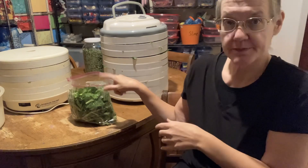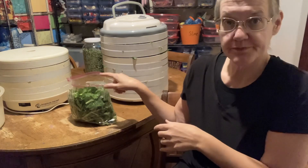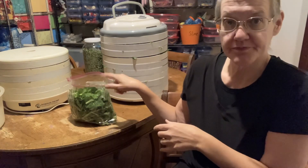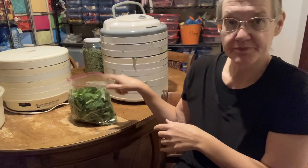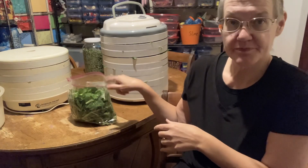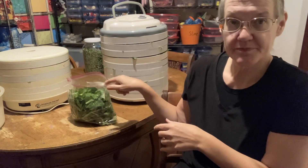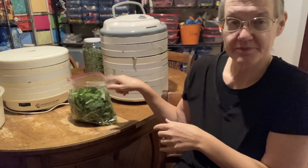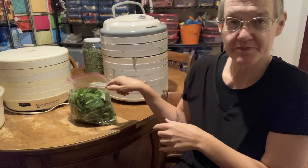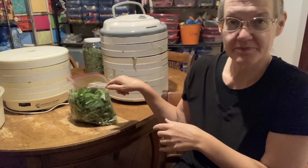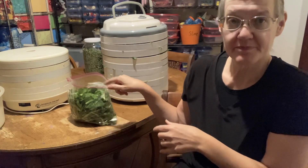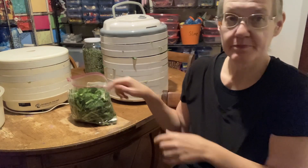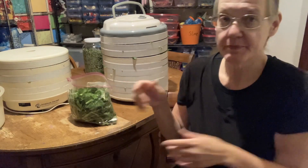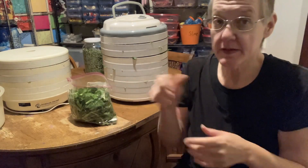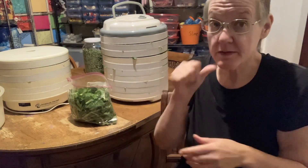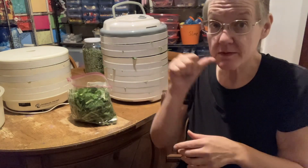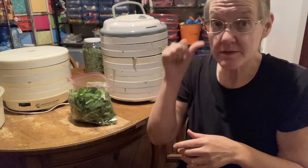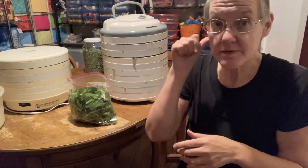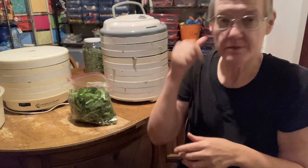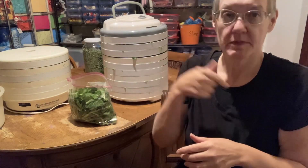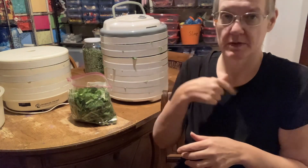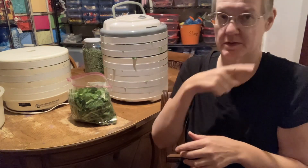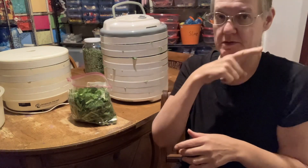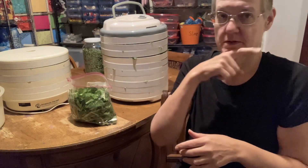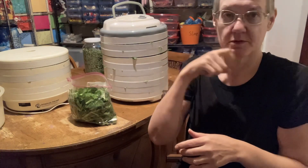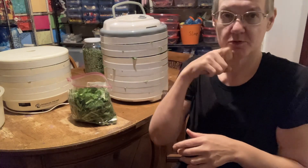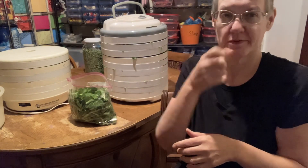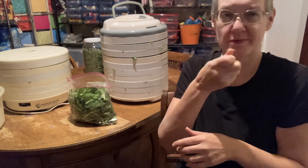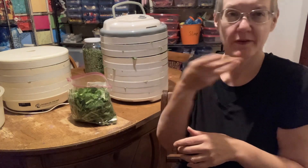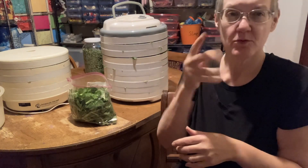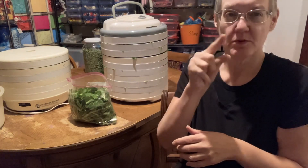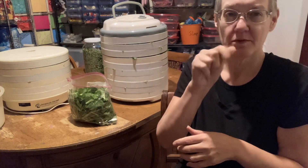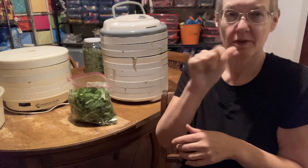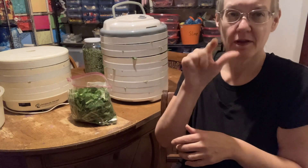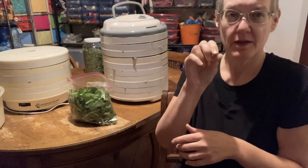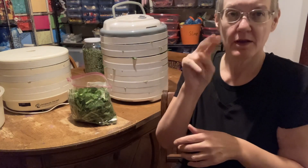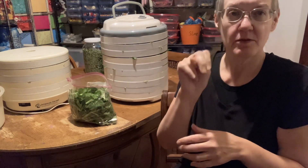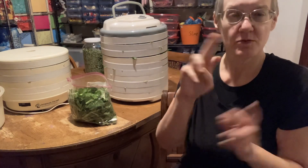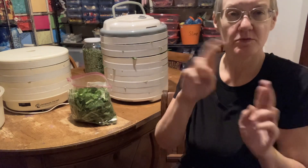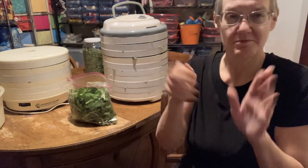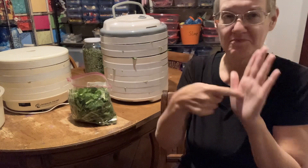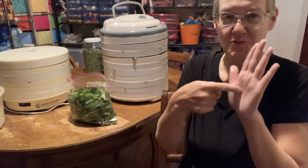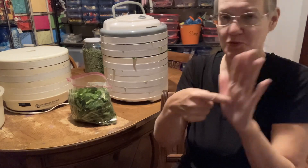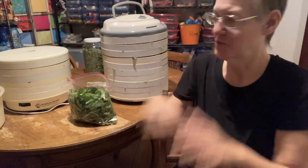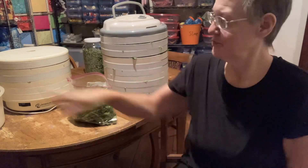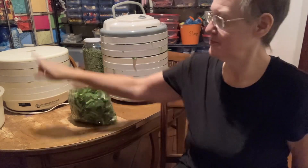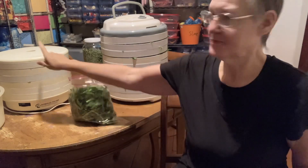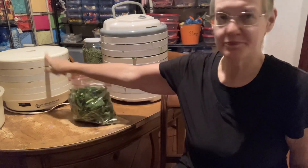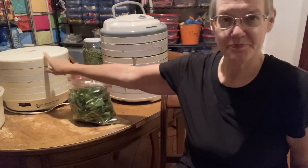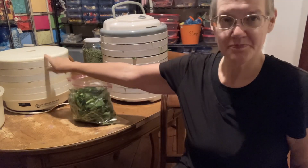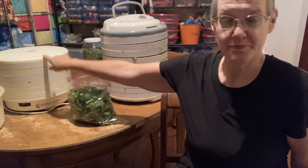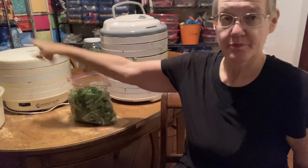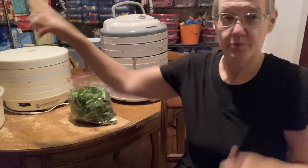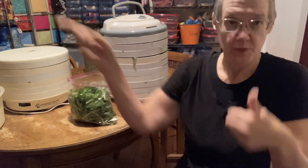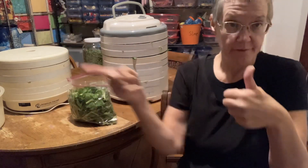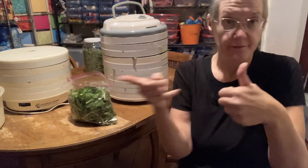I have some left, but yesterday I dehydrated several gallons to show you.